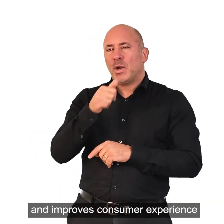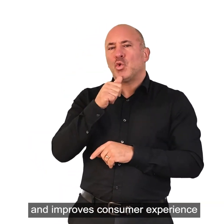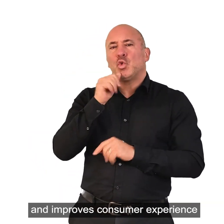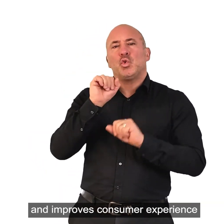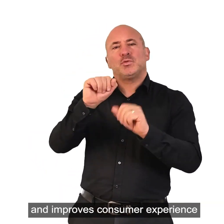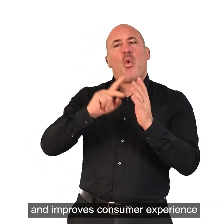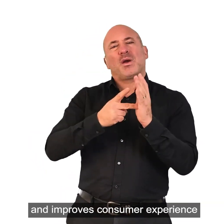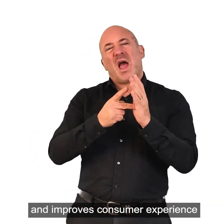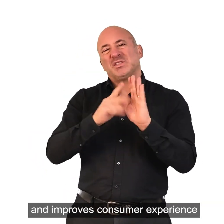experience.